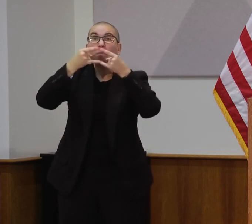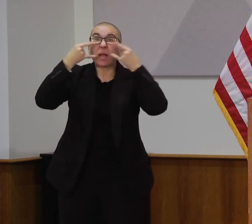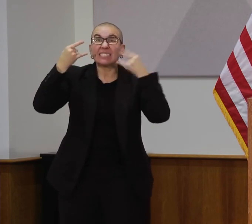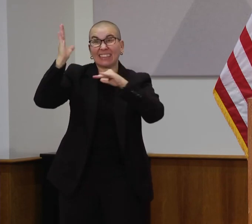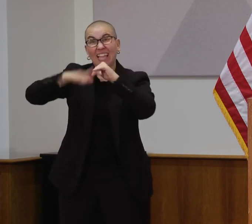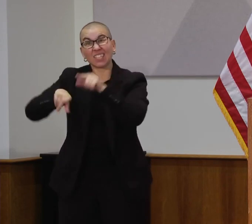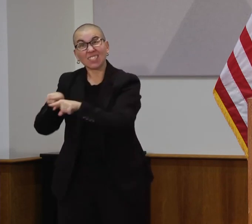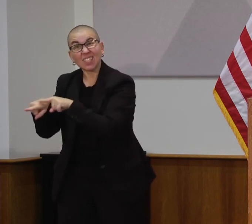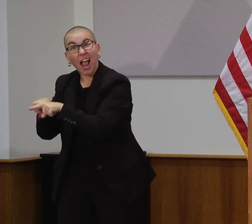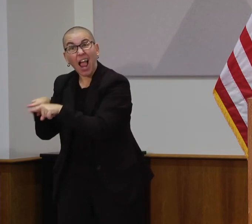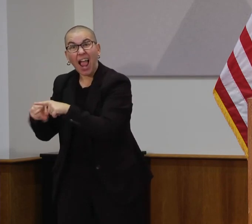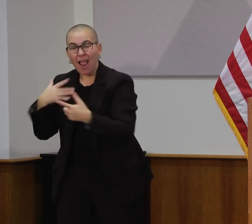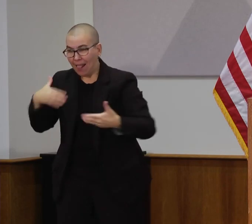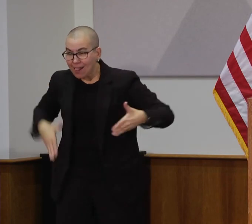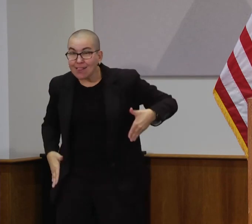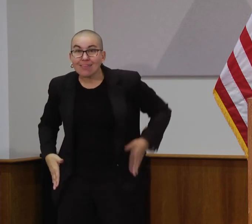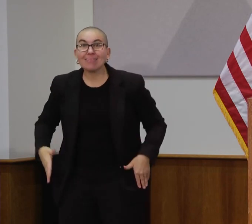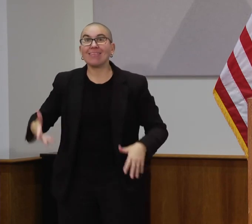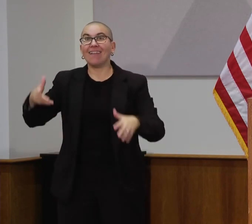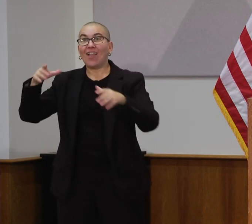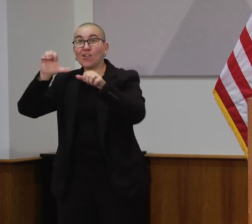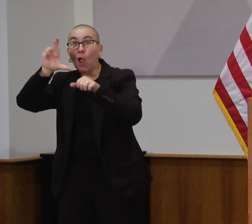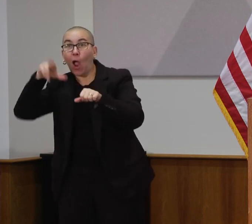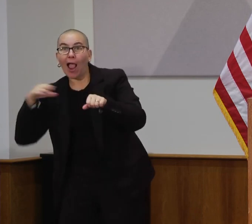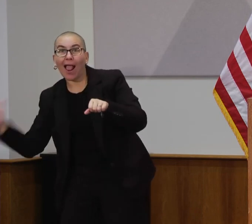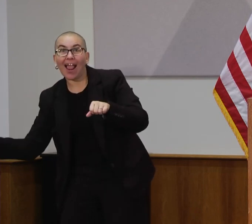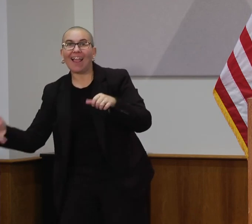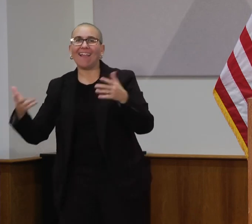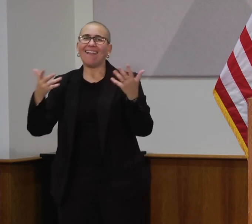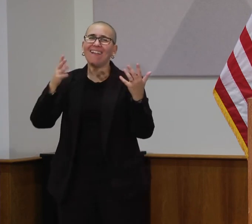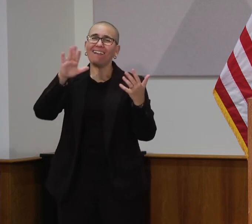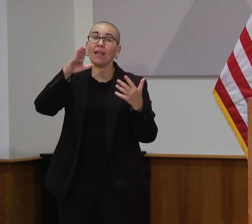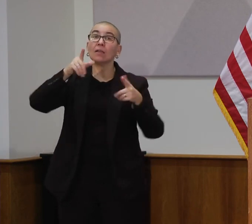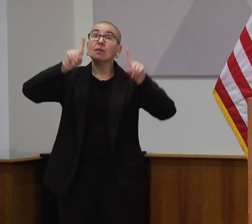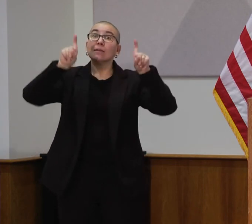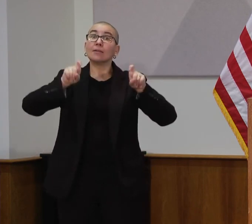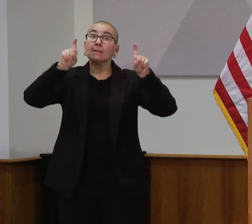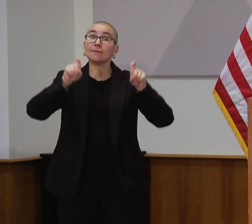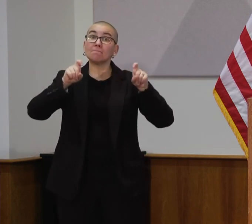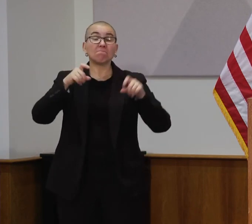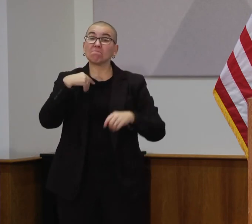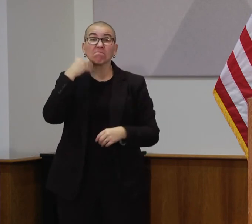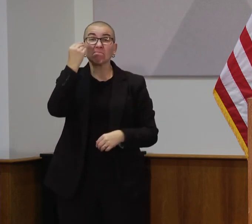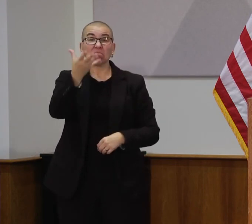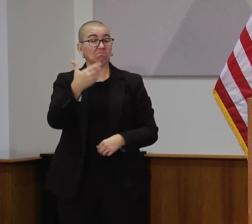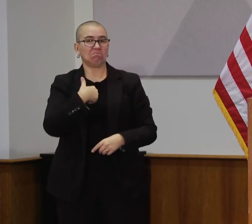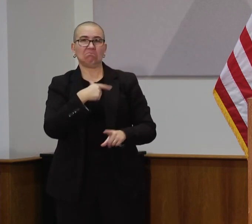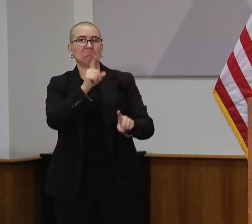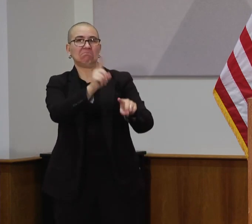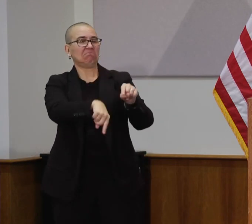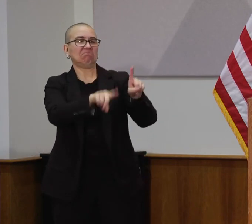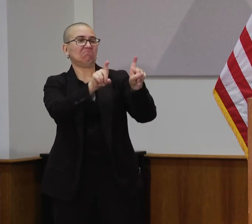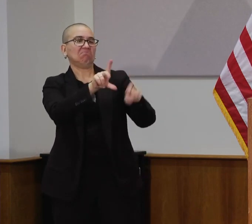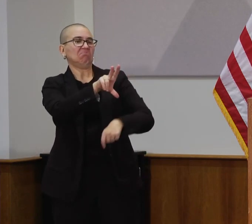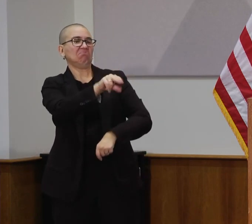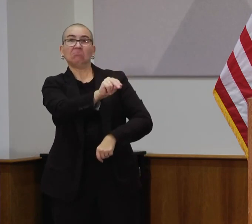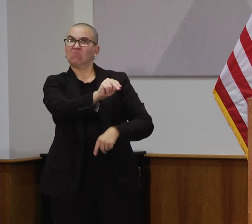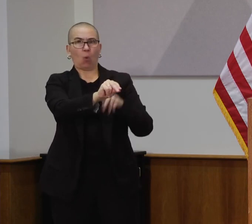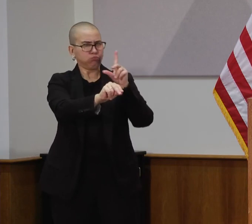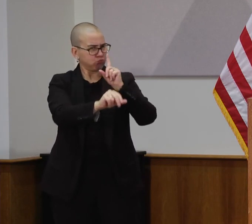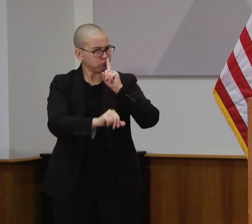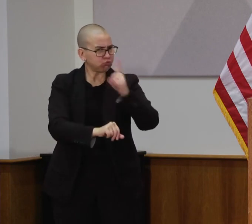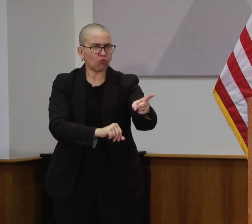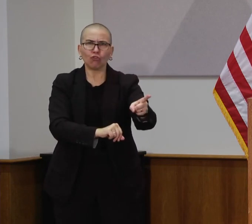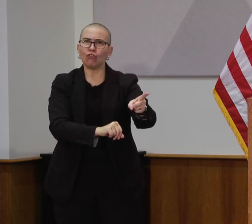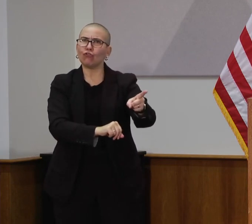Get tested. I've never said no to testing to anyone that wants to get tested. There's even testing now for your